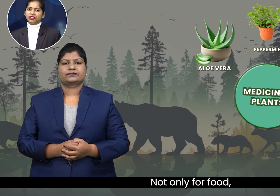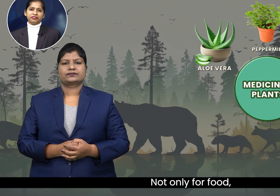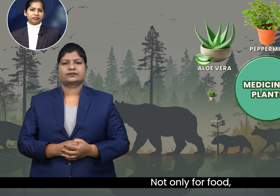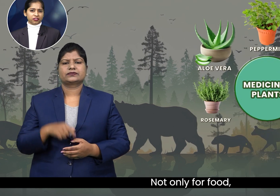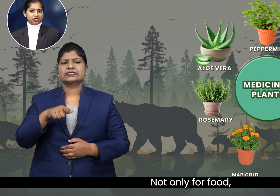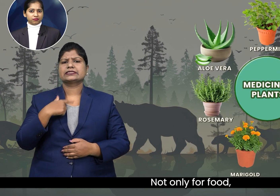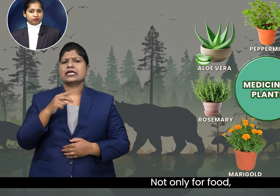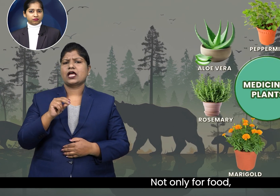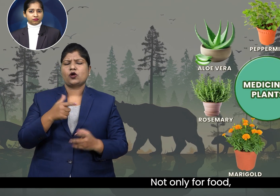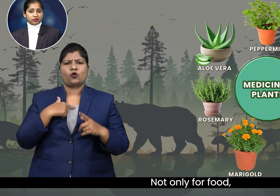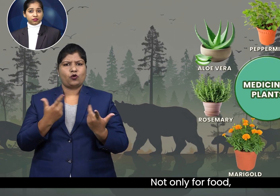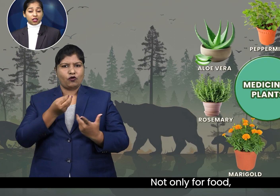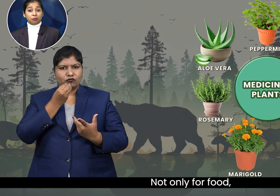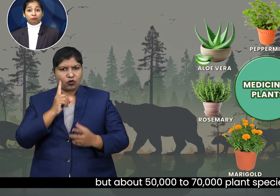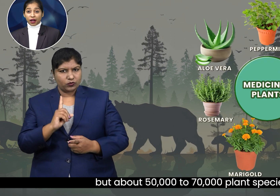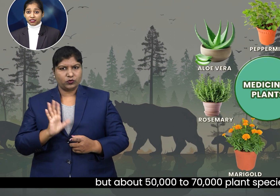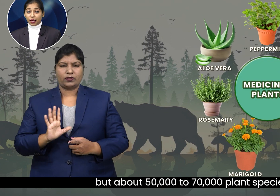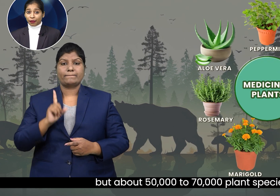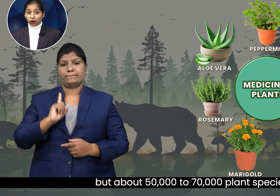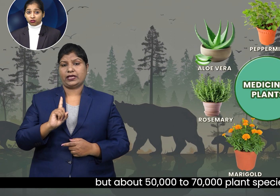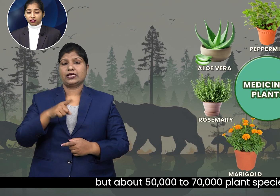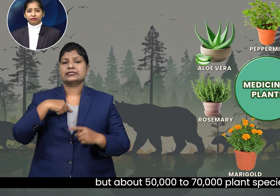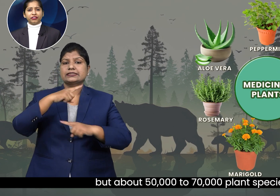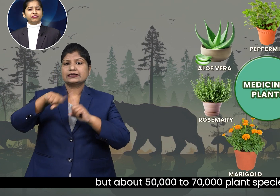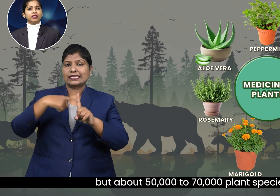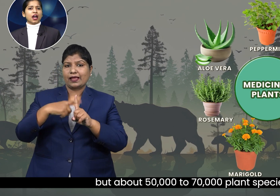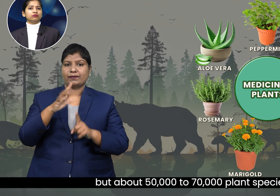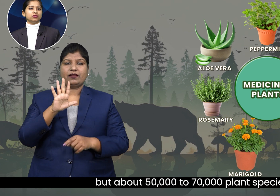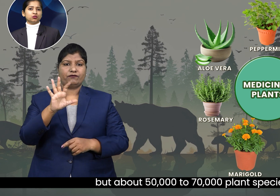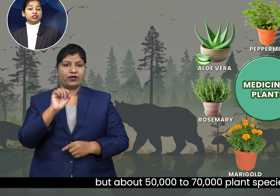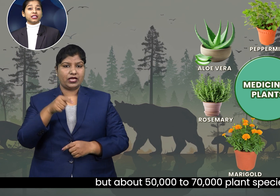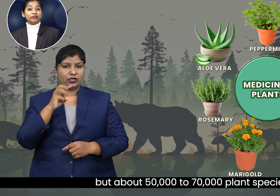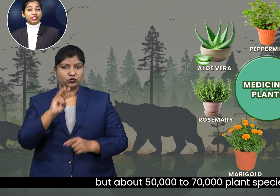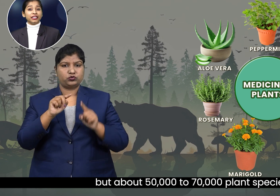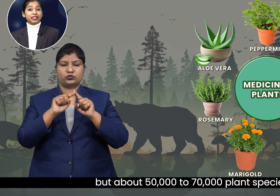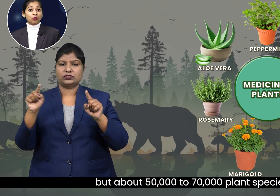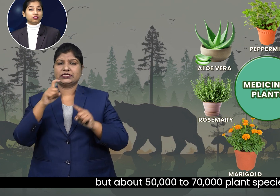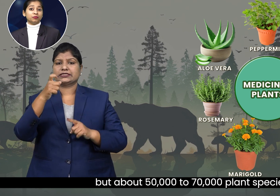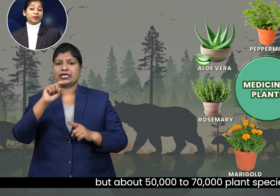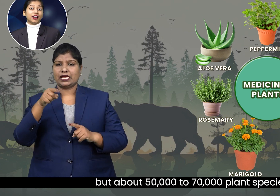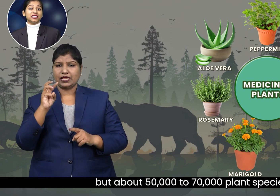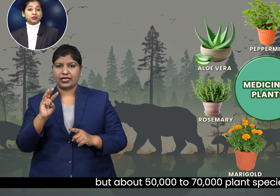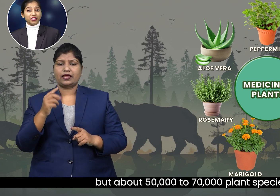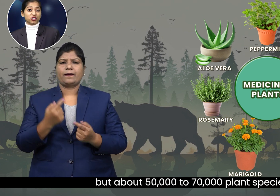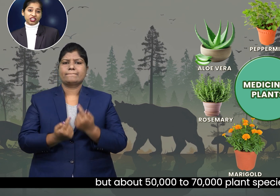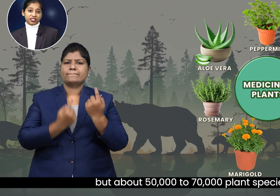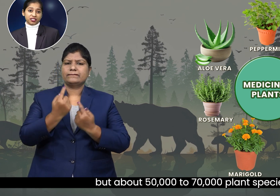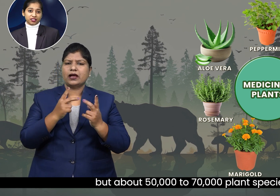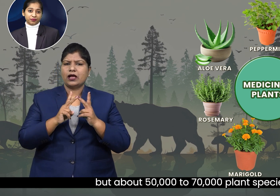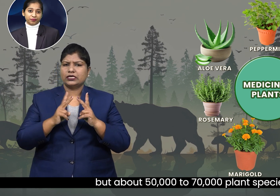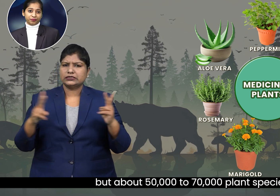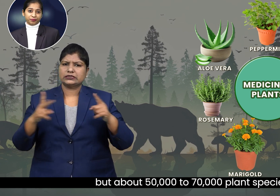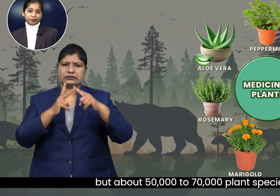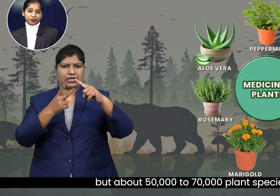Not only for food, but about 50,000 to 70,000 plant